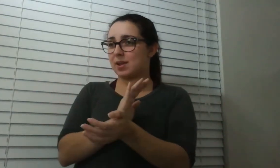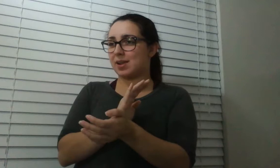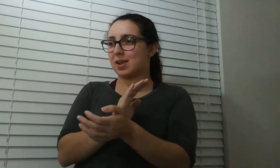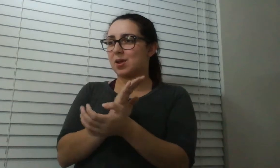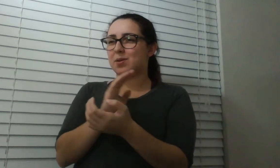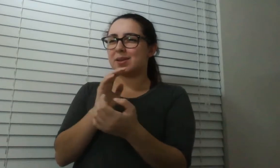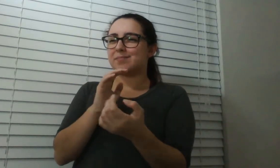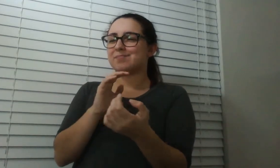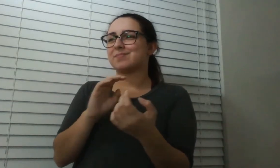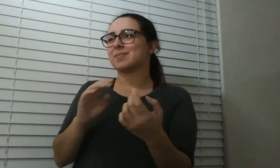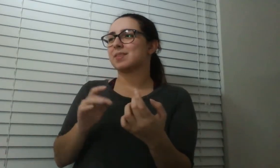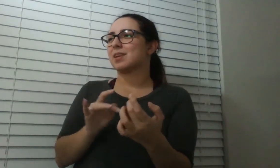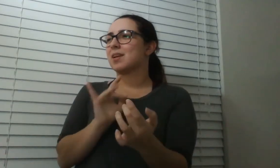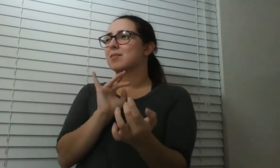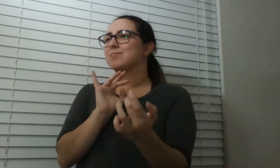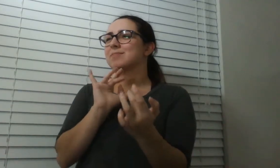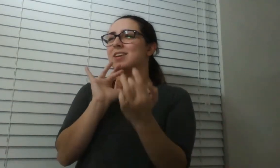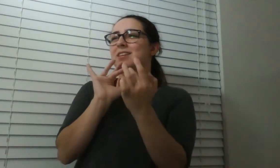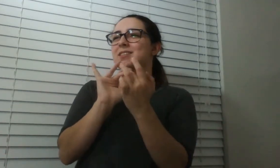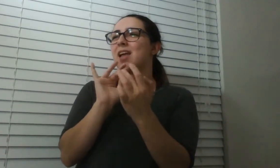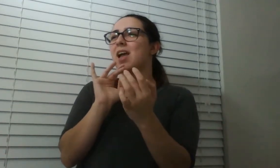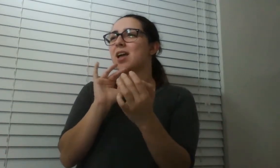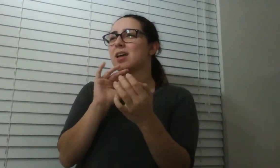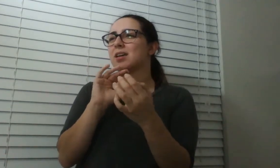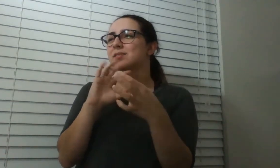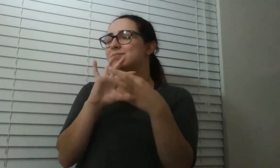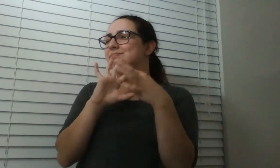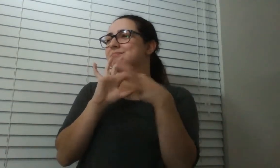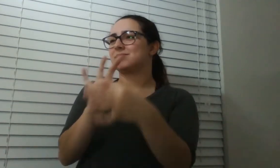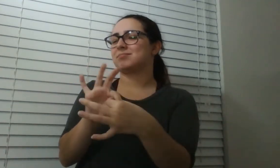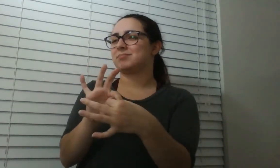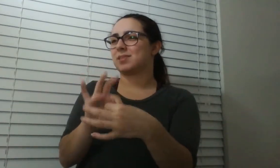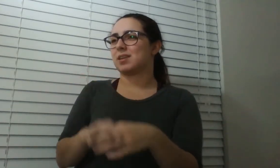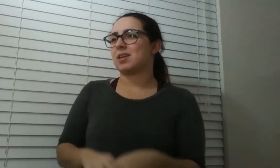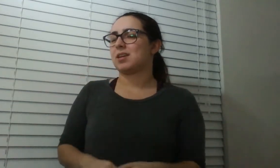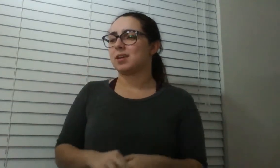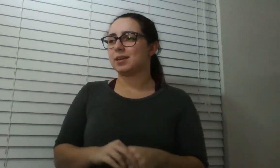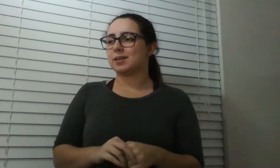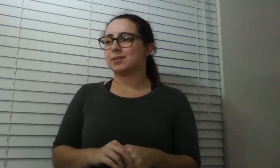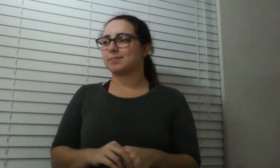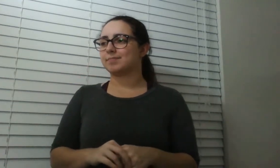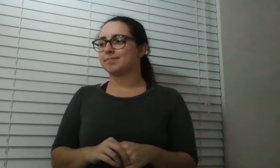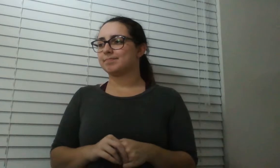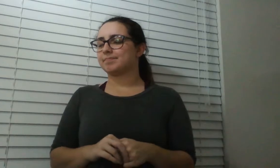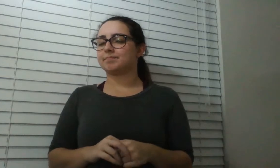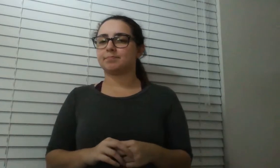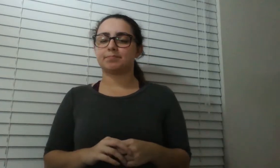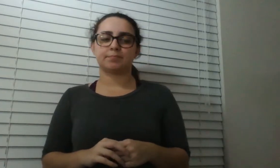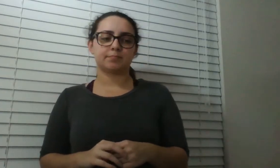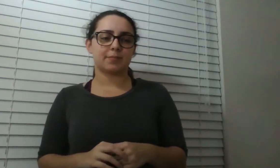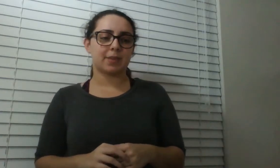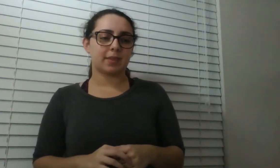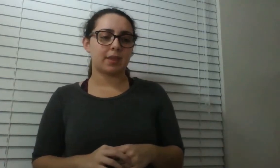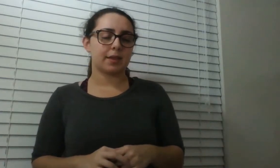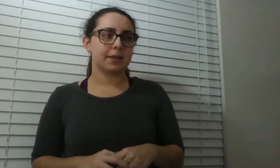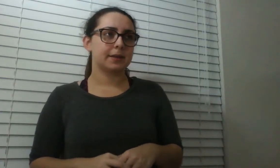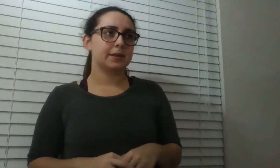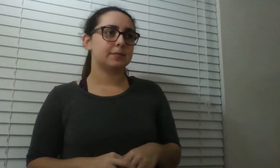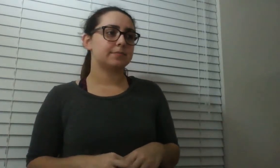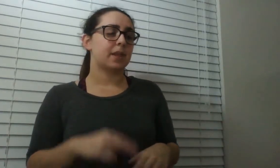I don't know, closer somehow. Well, it's a funny tension, I think, because,